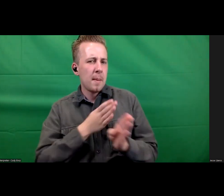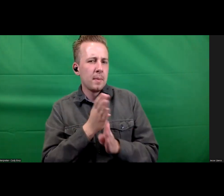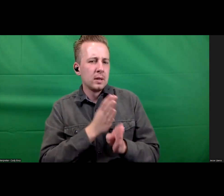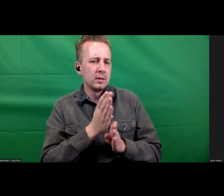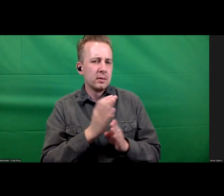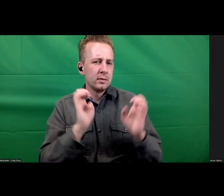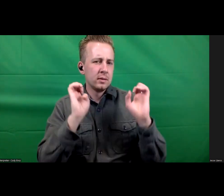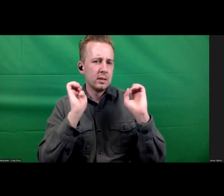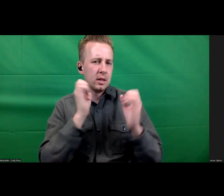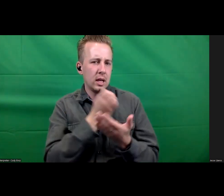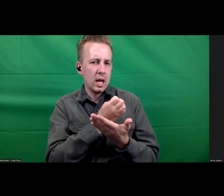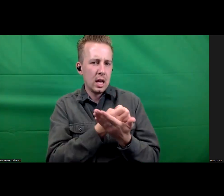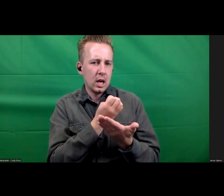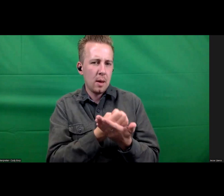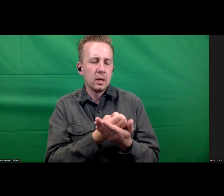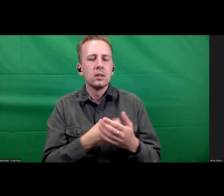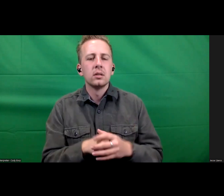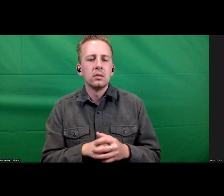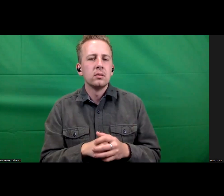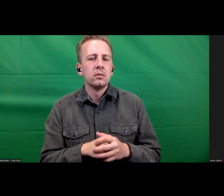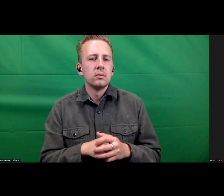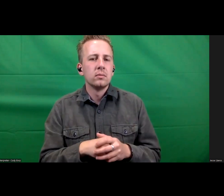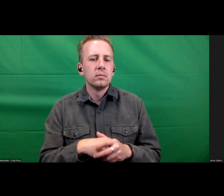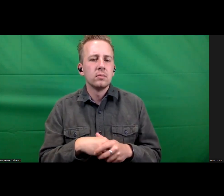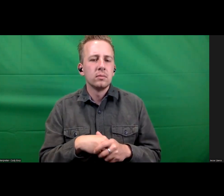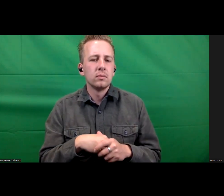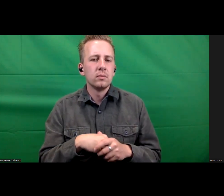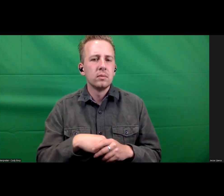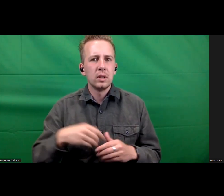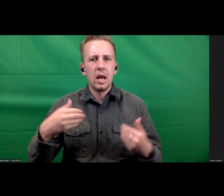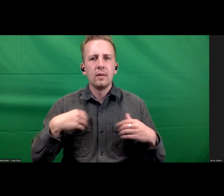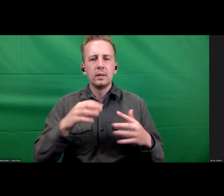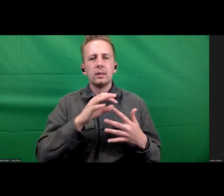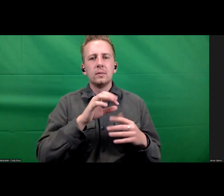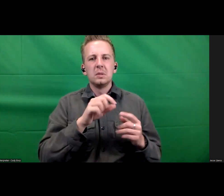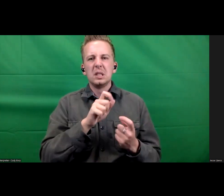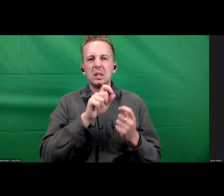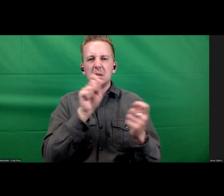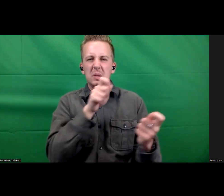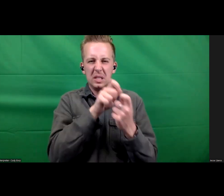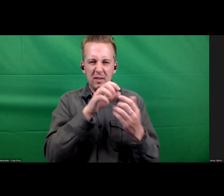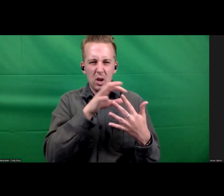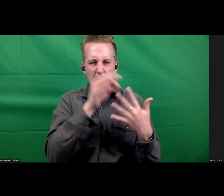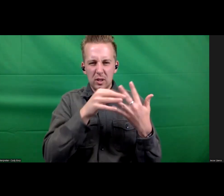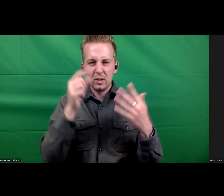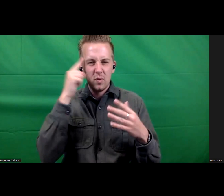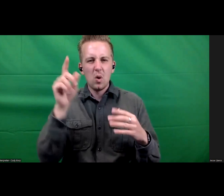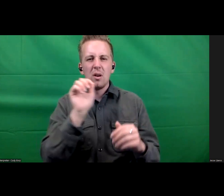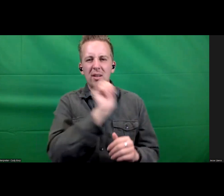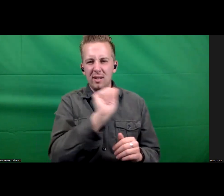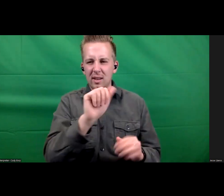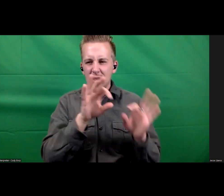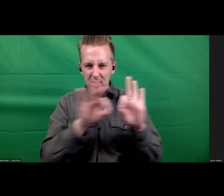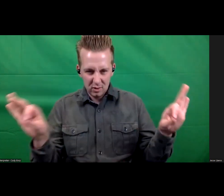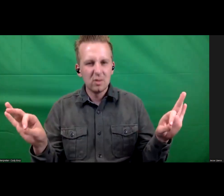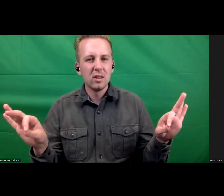pathway provides classes within a broad area of interest and gives you specific options for earning certificates, associate degrees, or performing transfer to